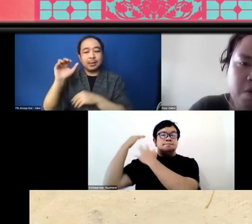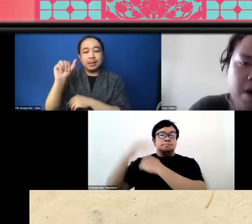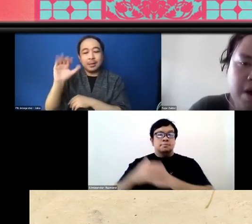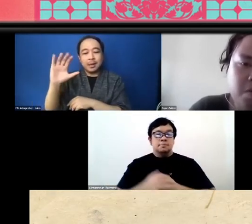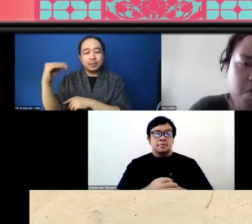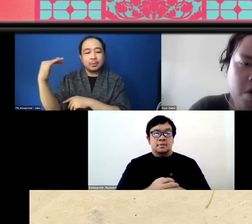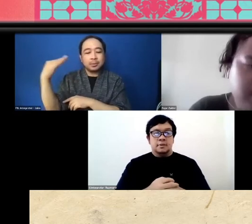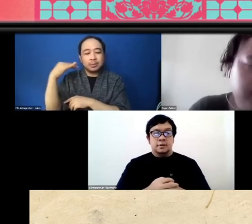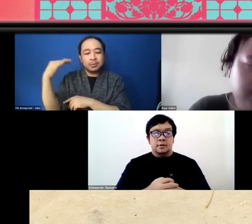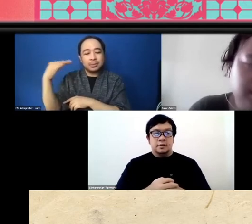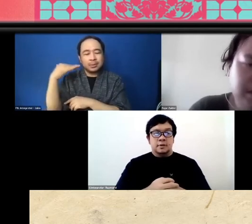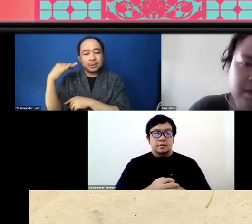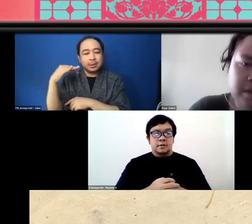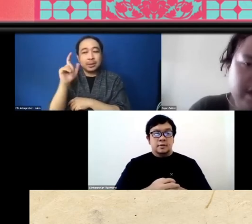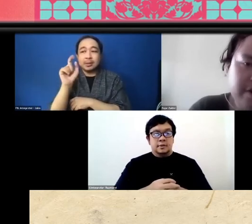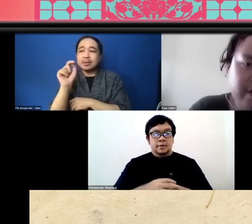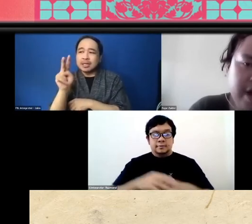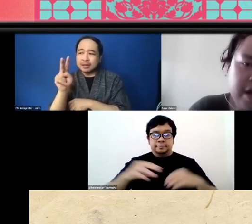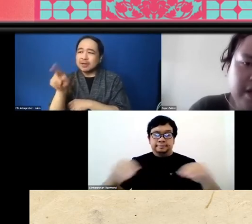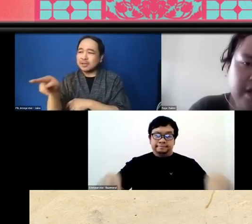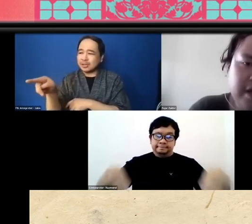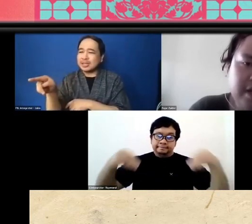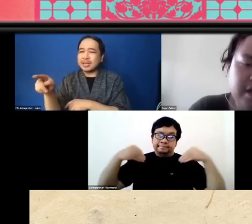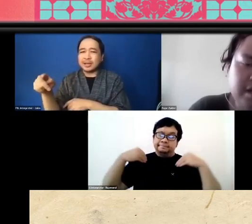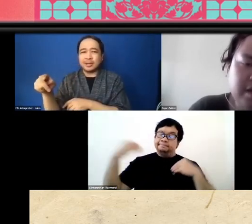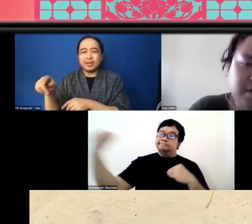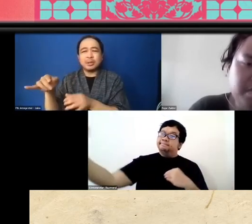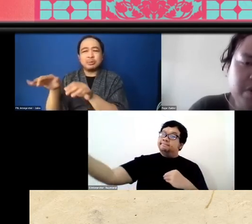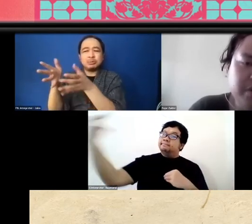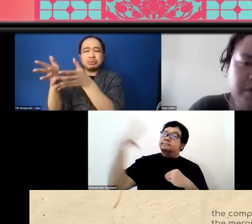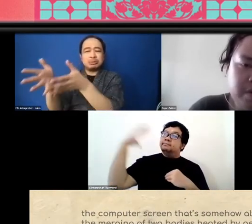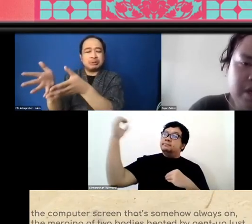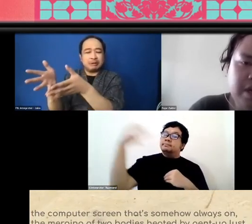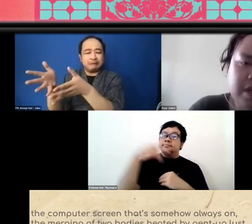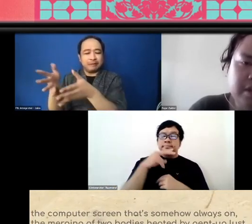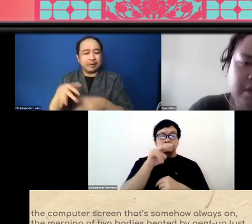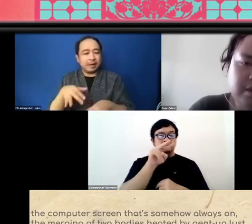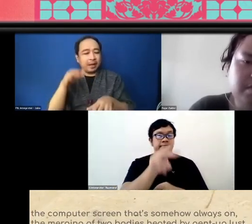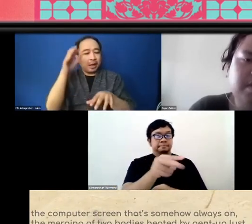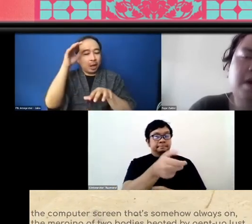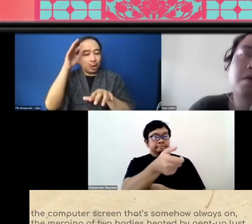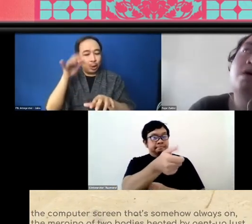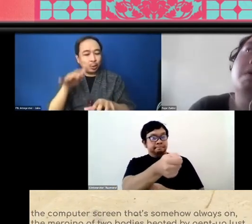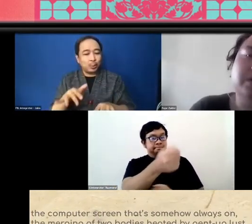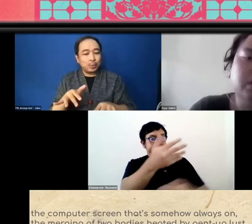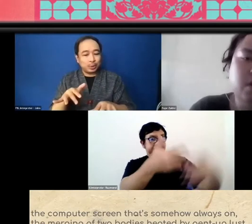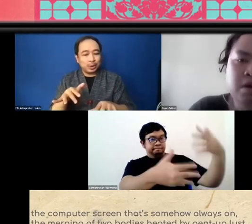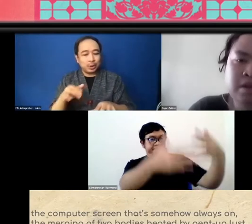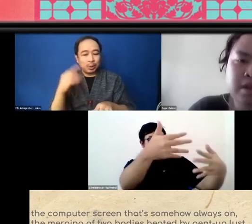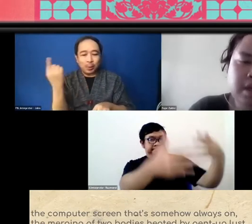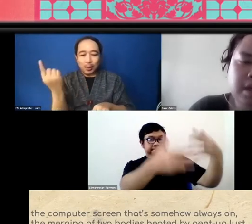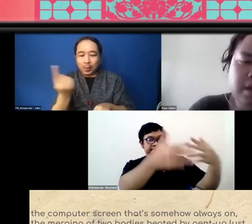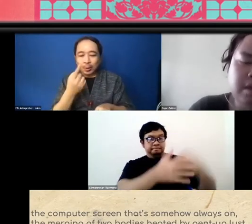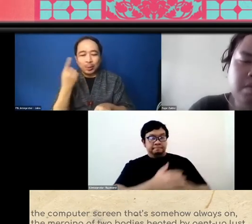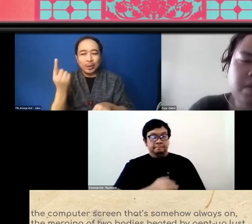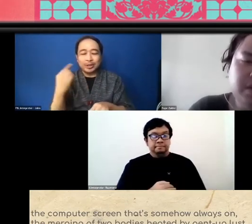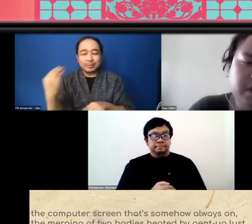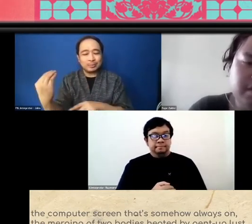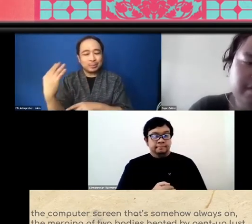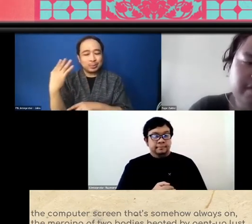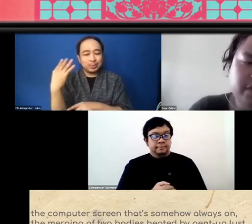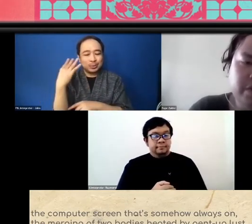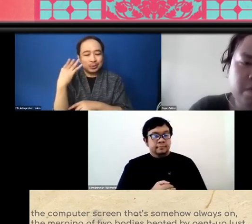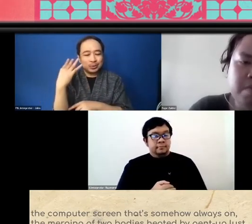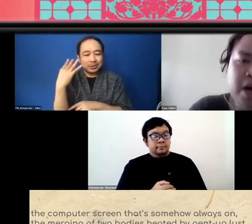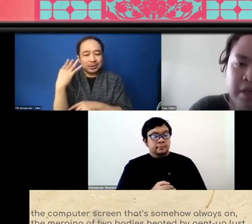never quite watched, just stared at, the computer screen that's somehow always on, the merging